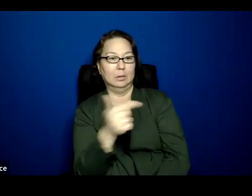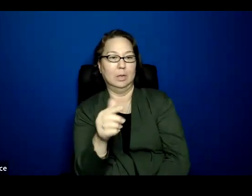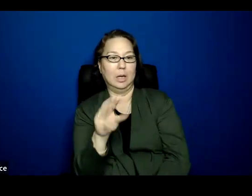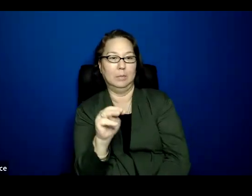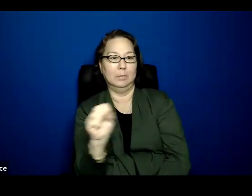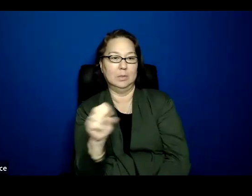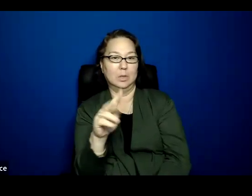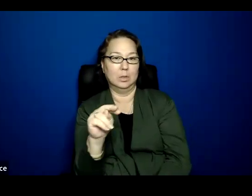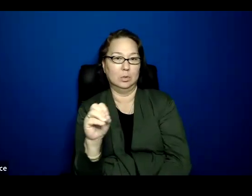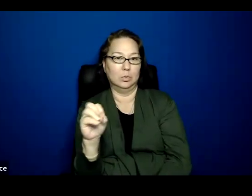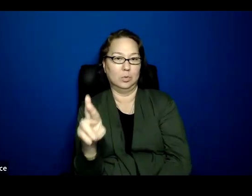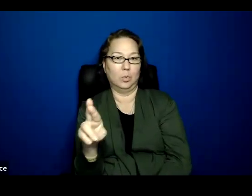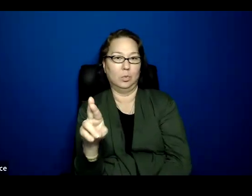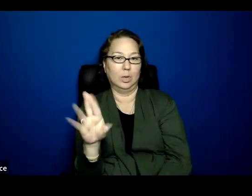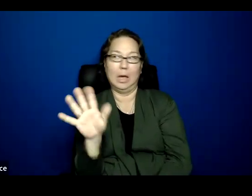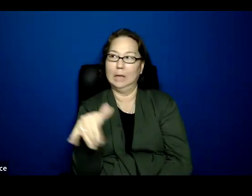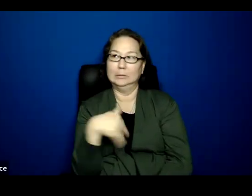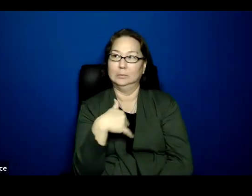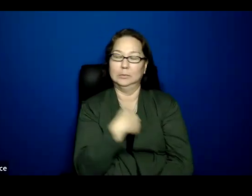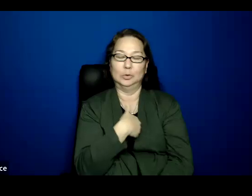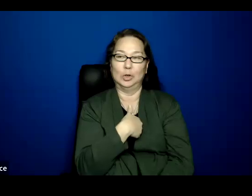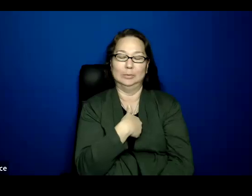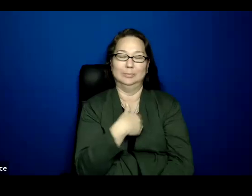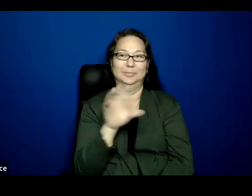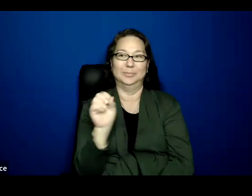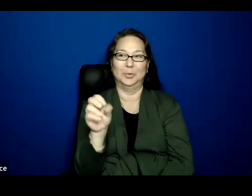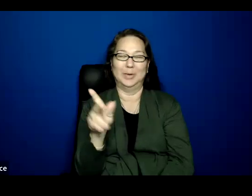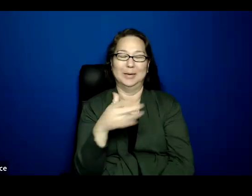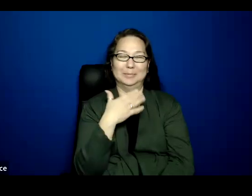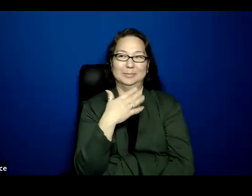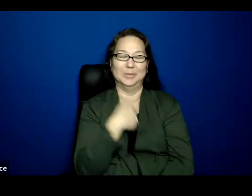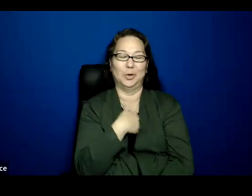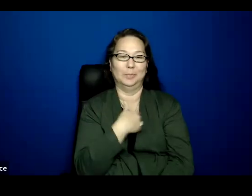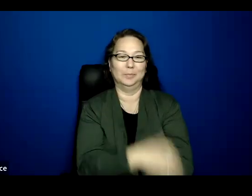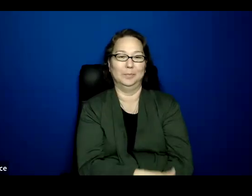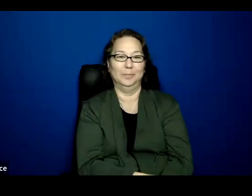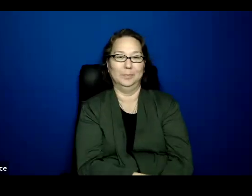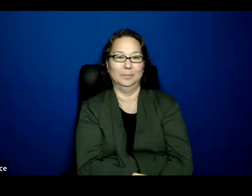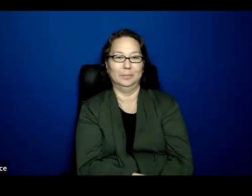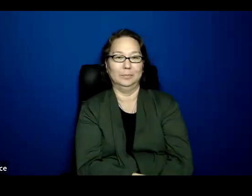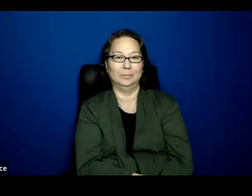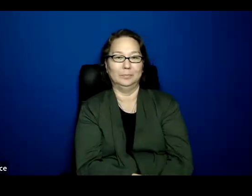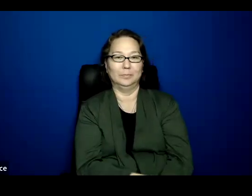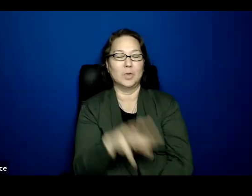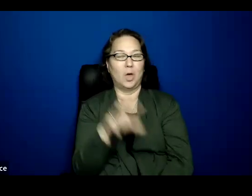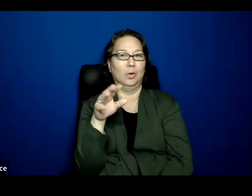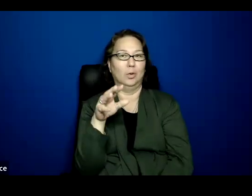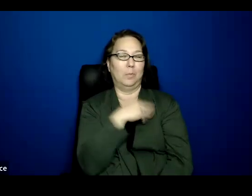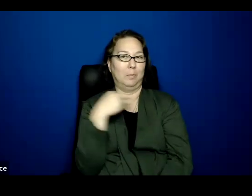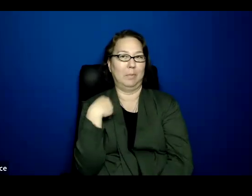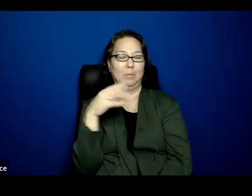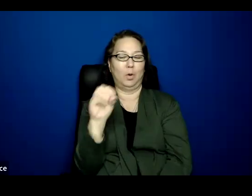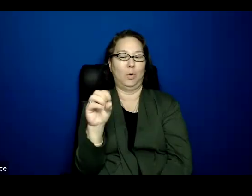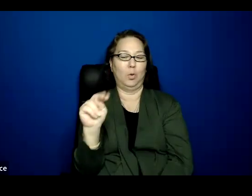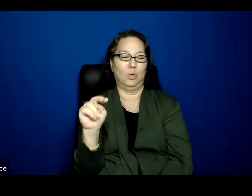Oh, okay. I apologize. Okay, great. Everyone else all set? So thank you. We've